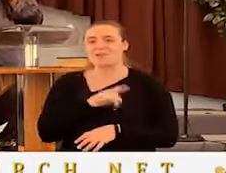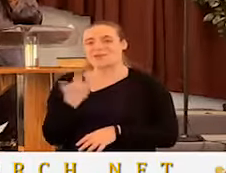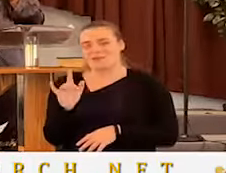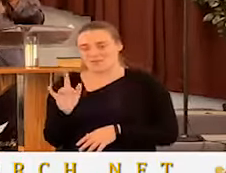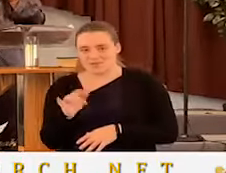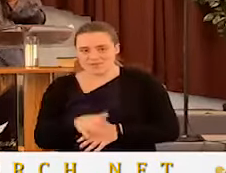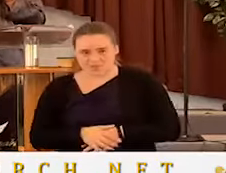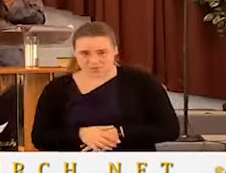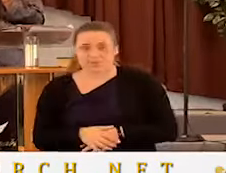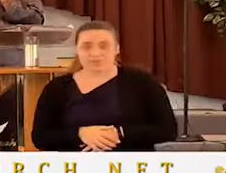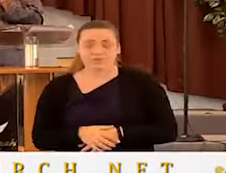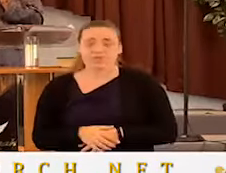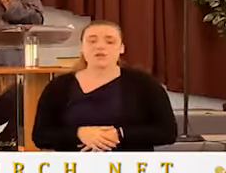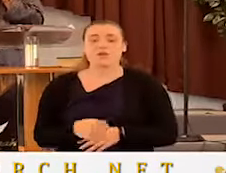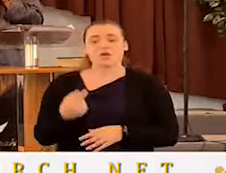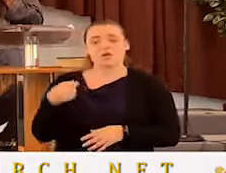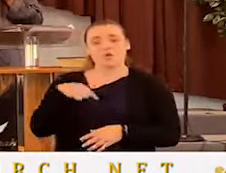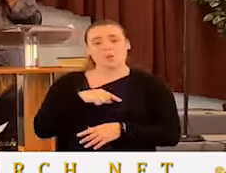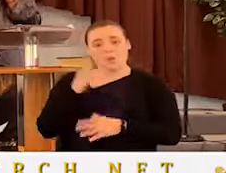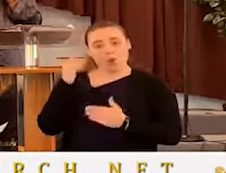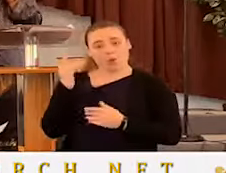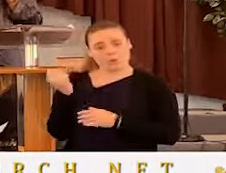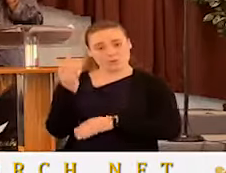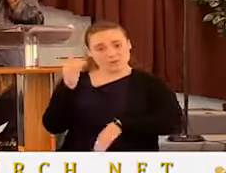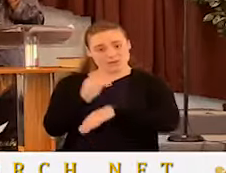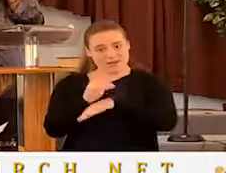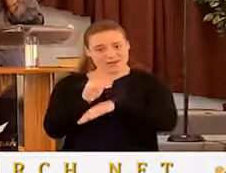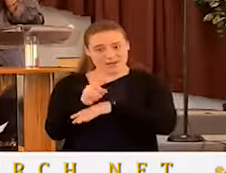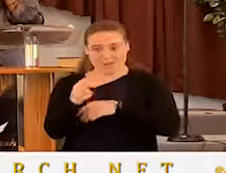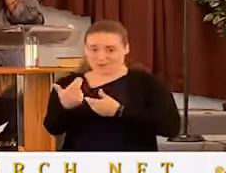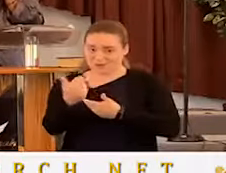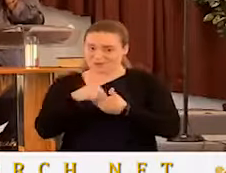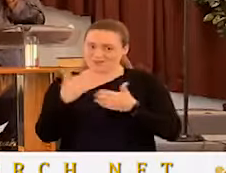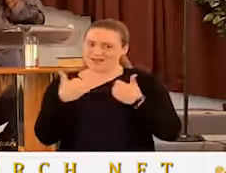that Tuesday night you're going to join with us. We have a